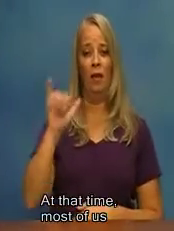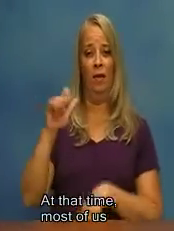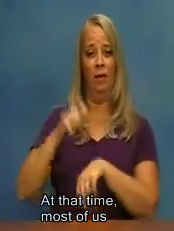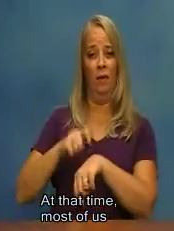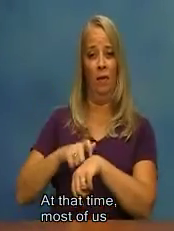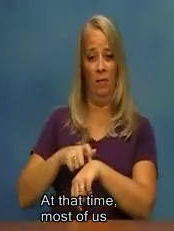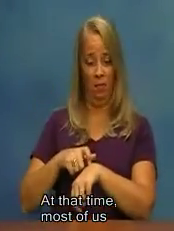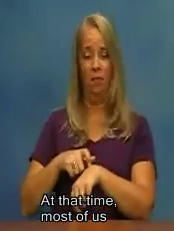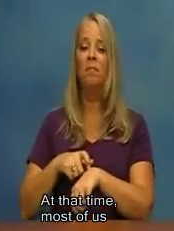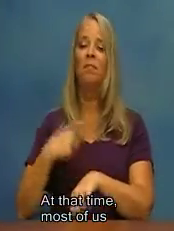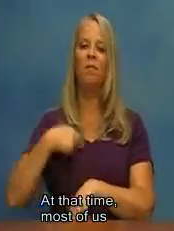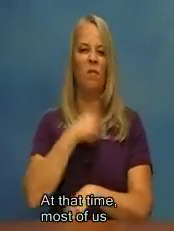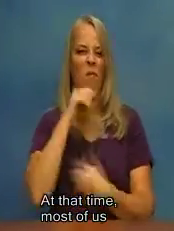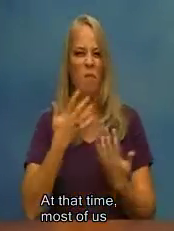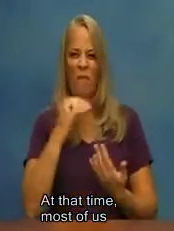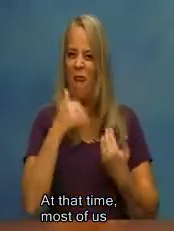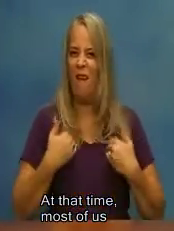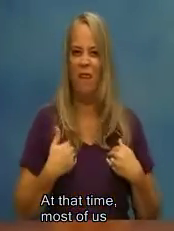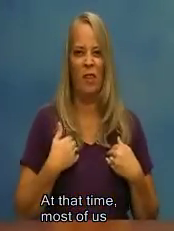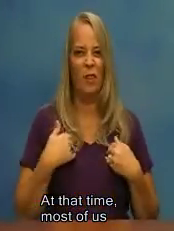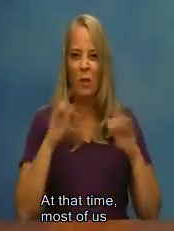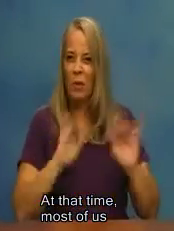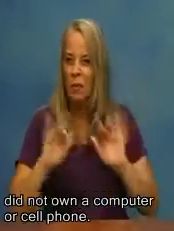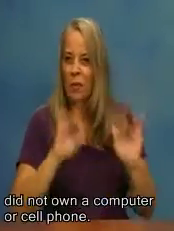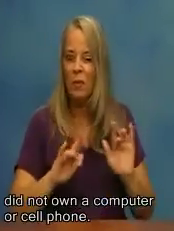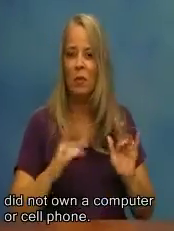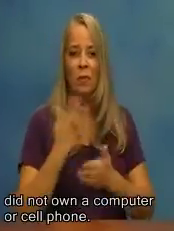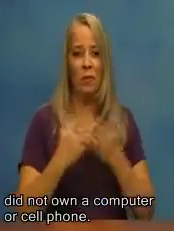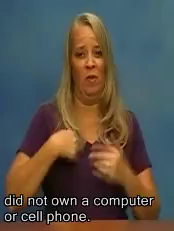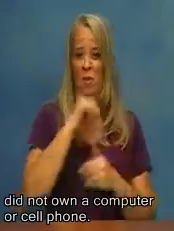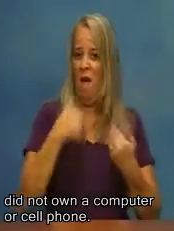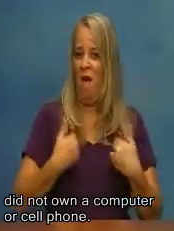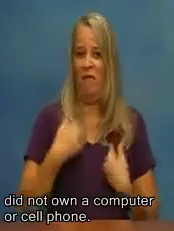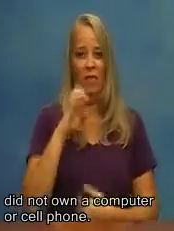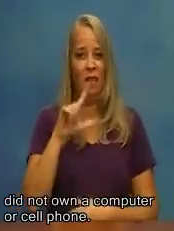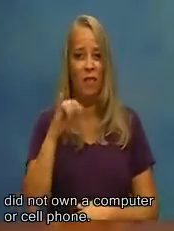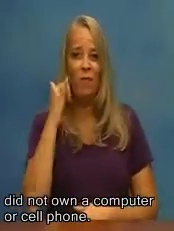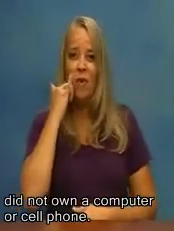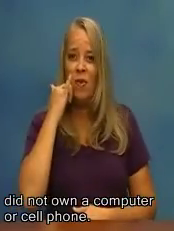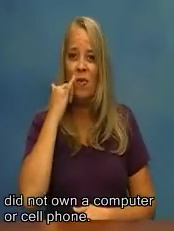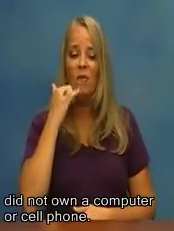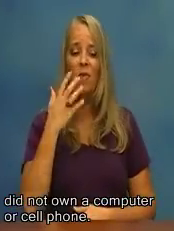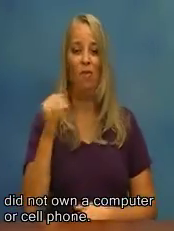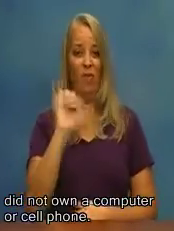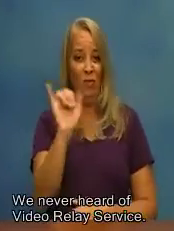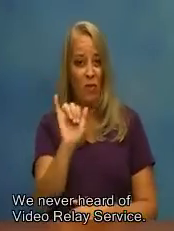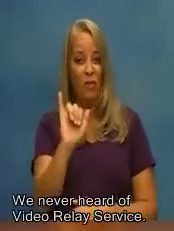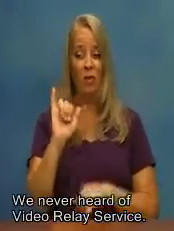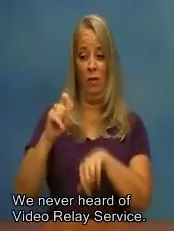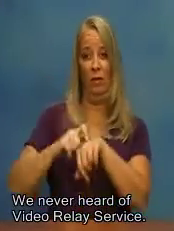At that time, most of us did not own a computer or a cell phone. We